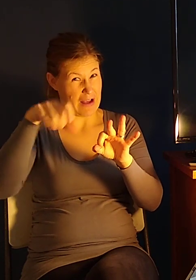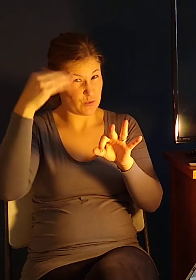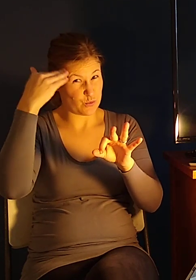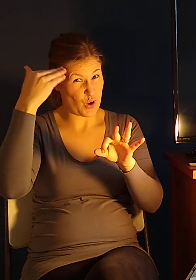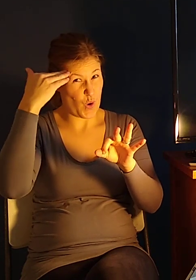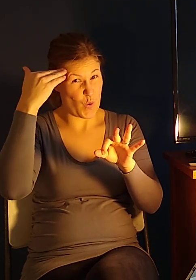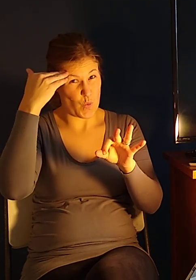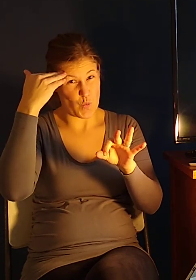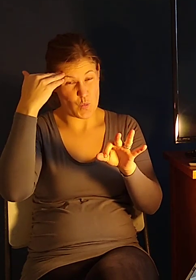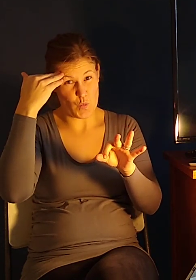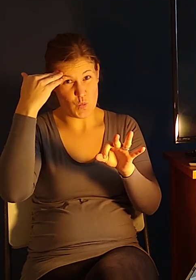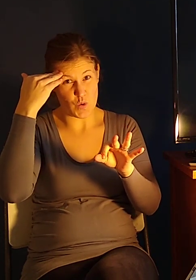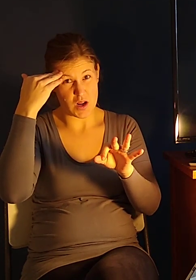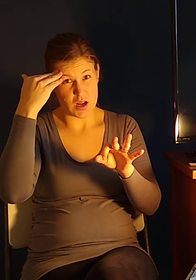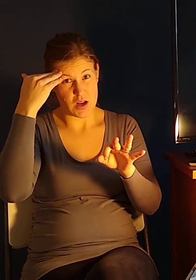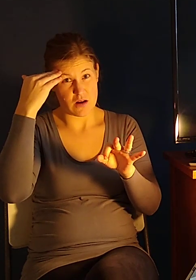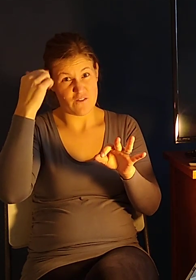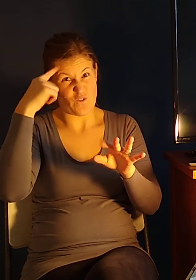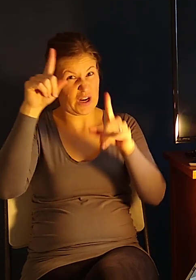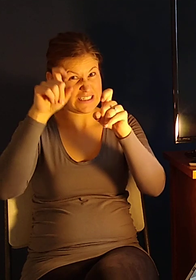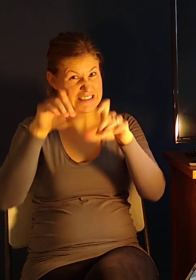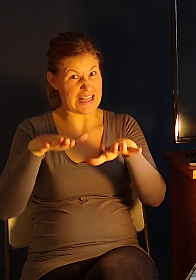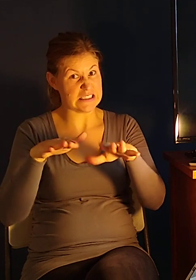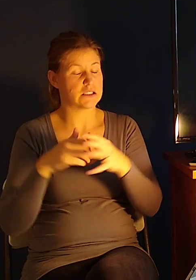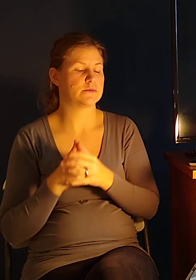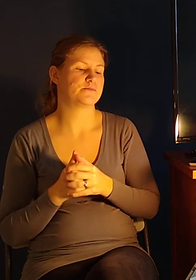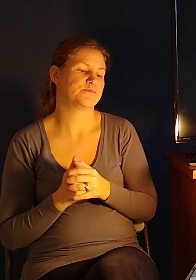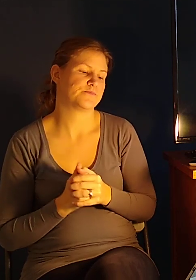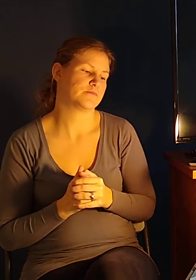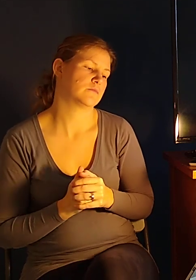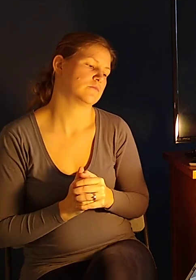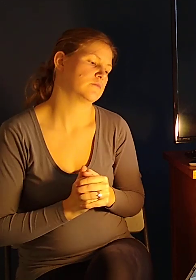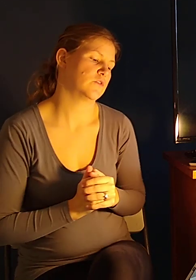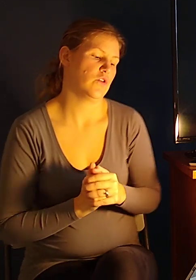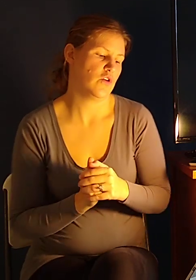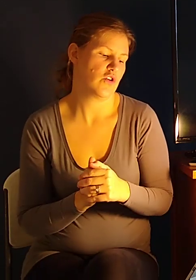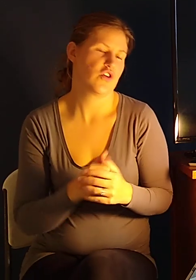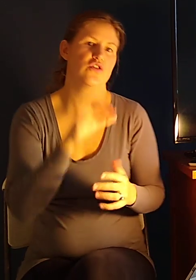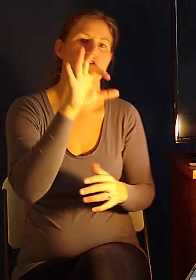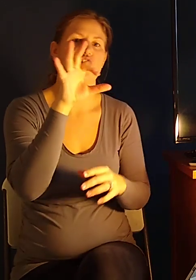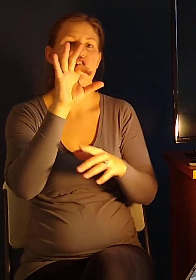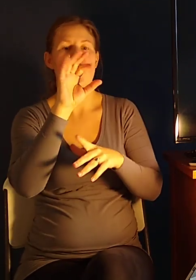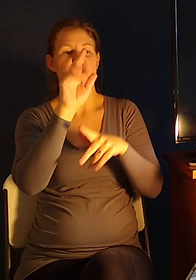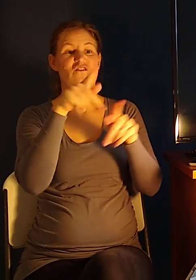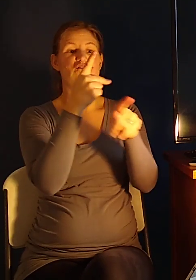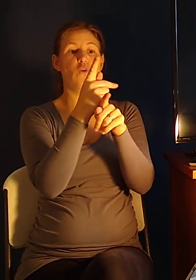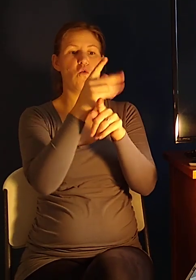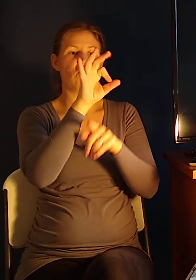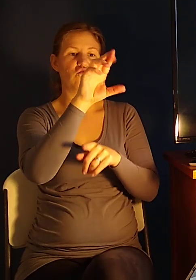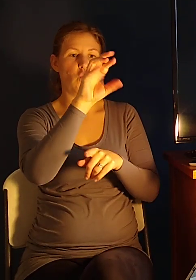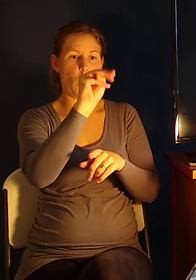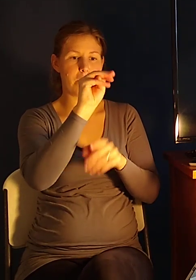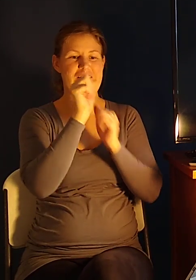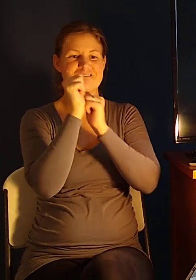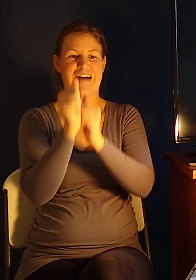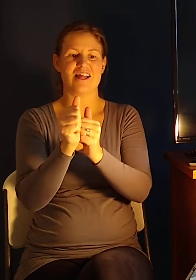to make sure that you know for test-taking purposes. Form follows function is a principle associated with